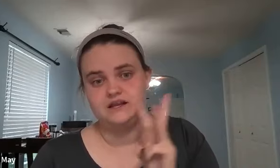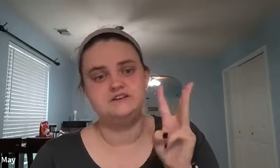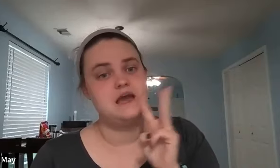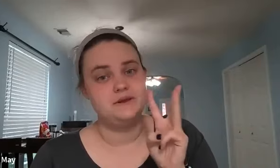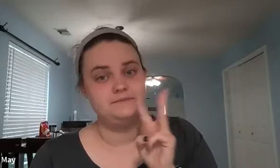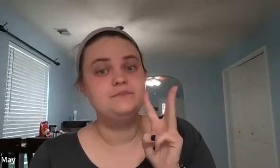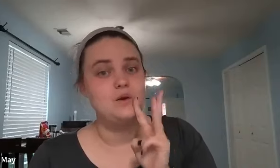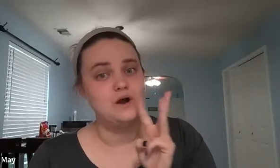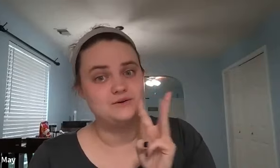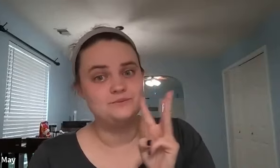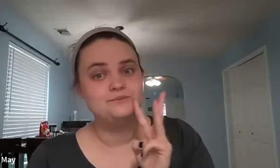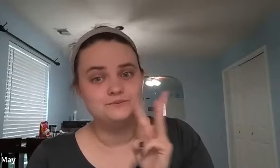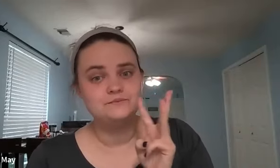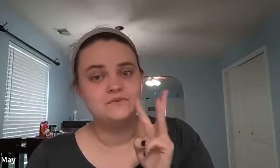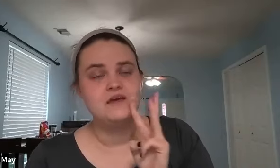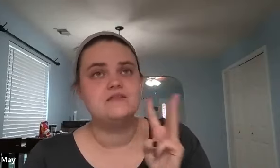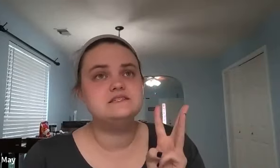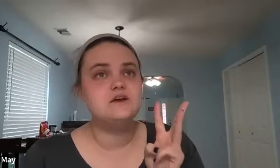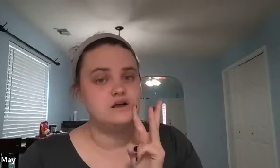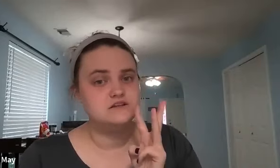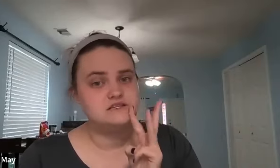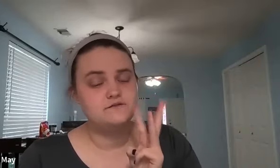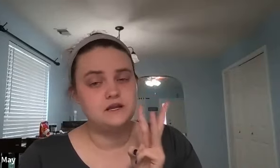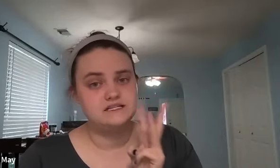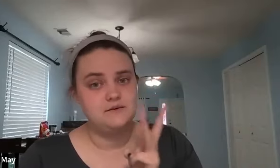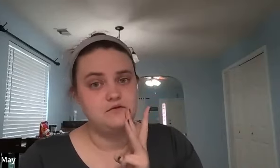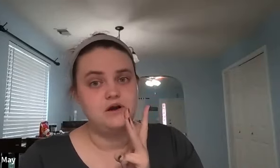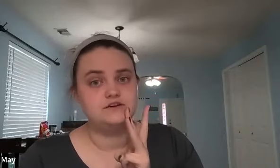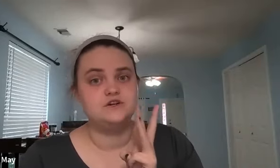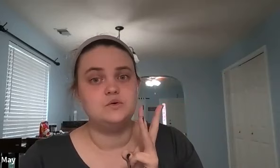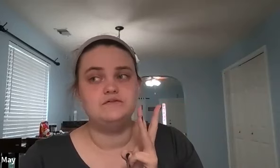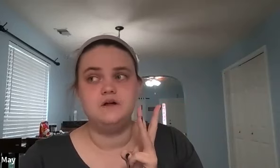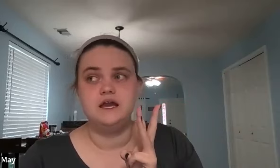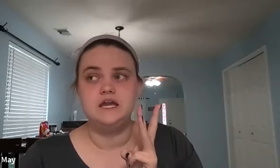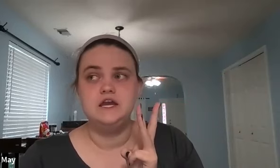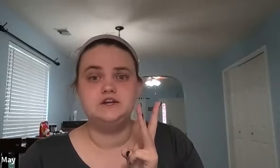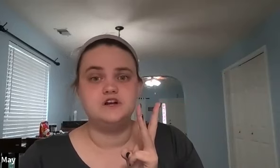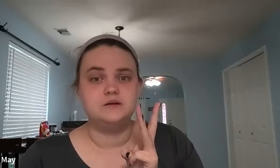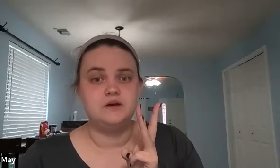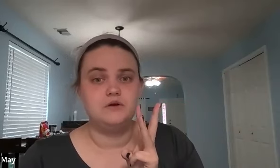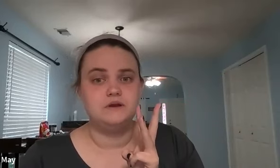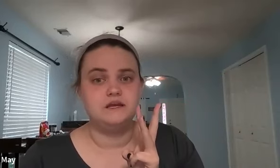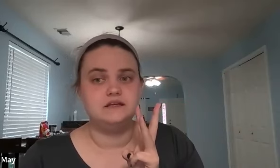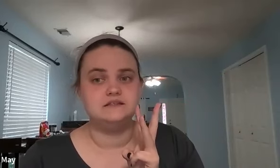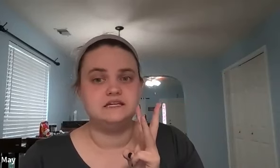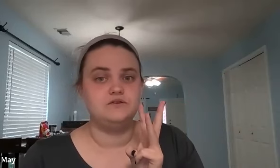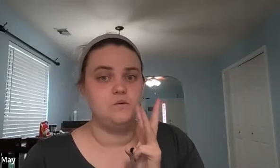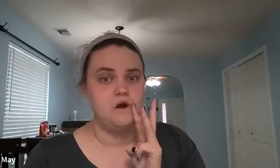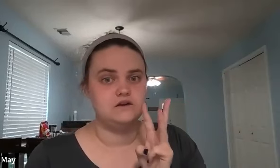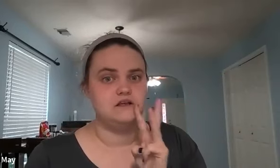you tap it, water. This is also the sign for any type of water. So if like you're talking about going and seeing the water, like